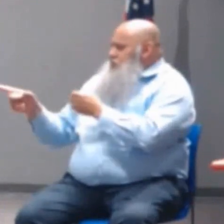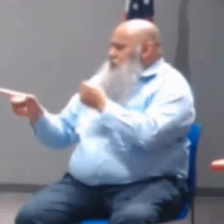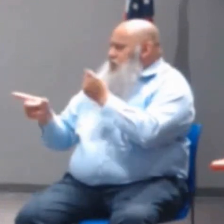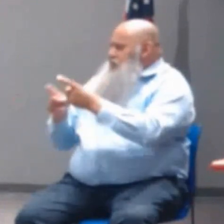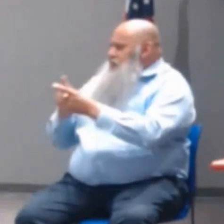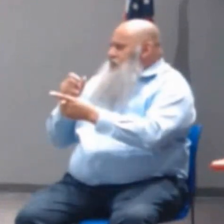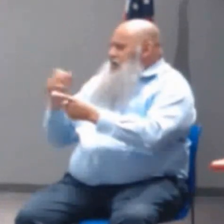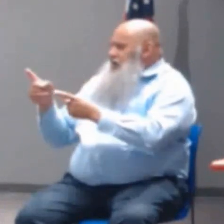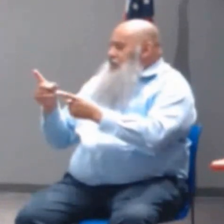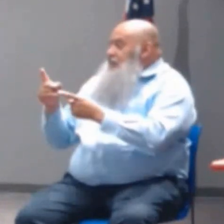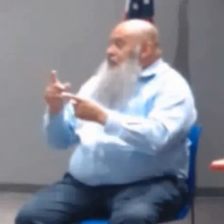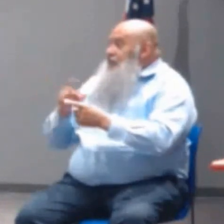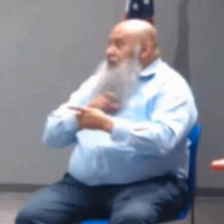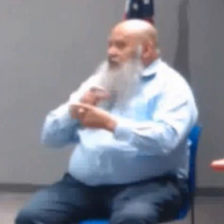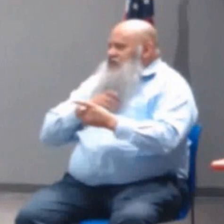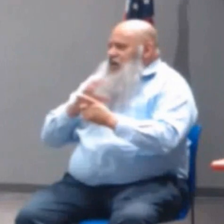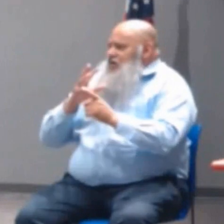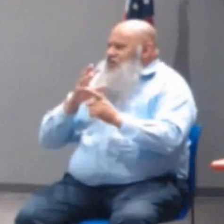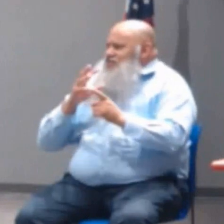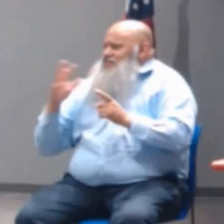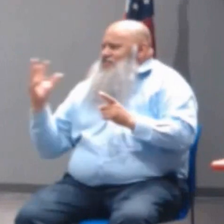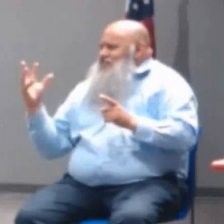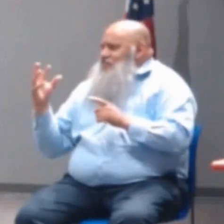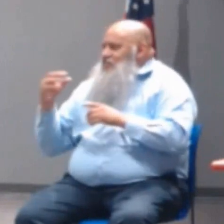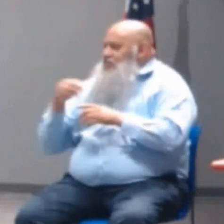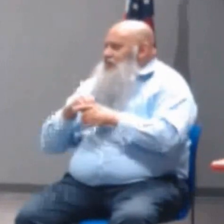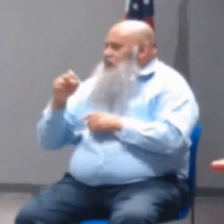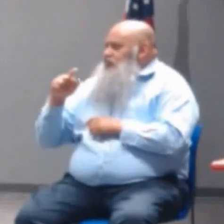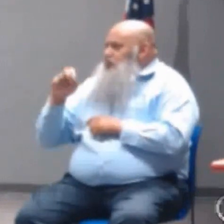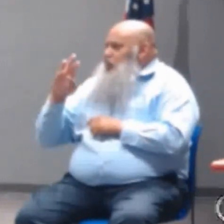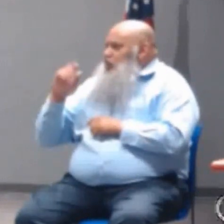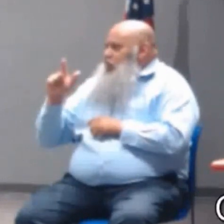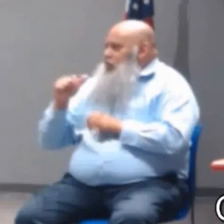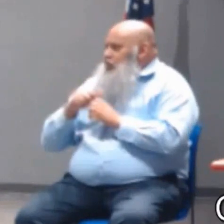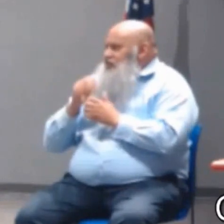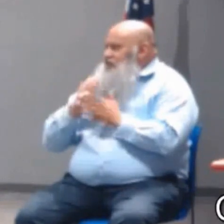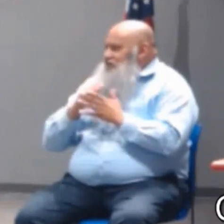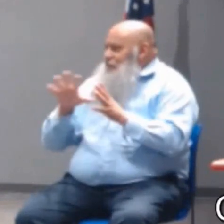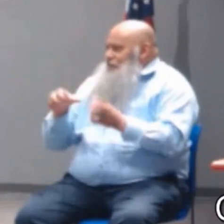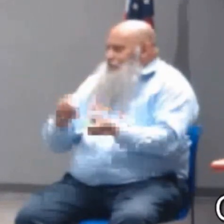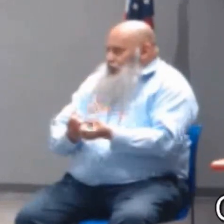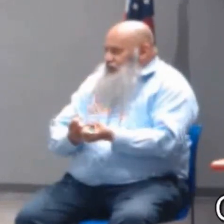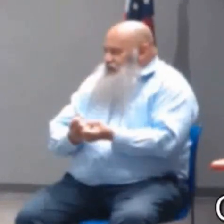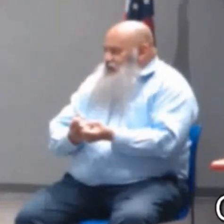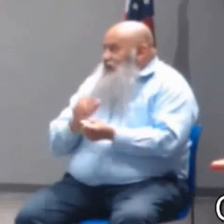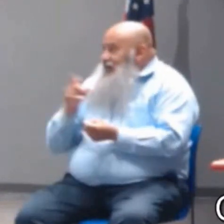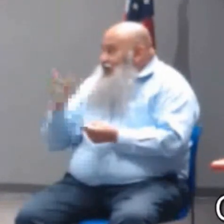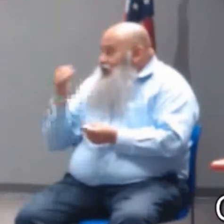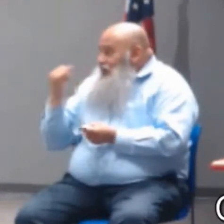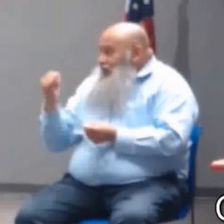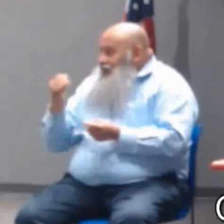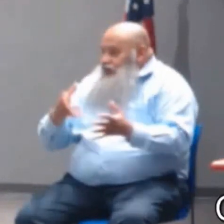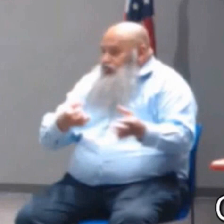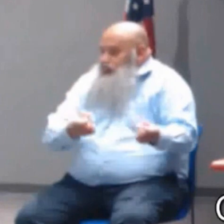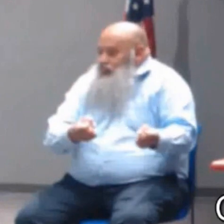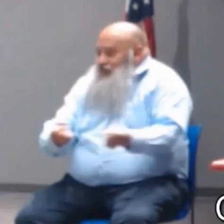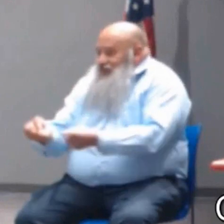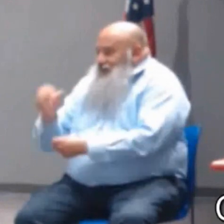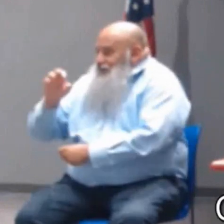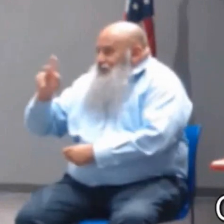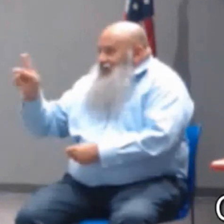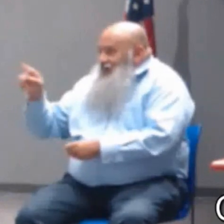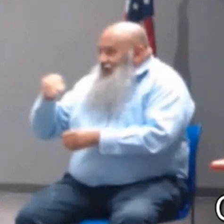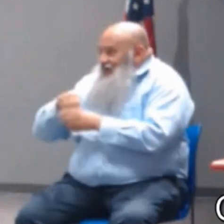retreated back into the Stonewall with some of the detainees in tow. Can you imagine being dragged back into the bar